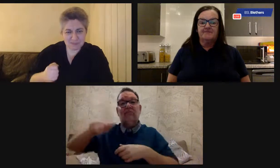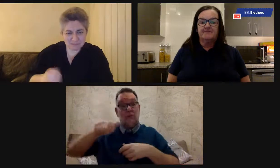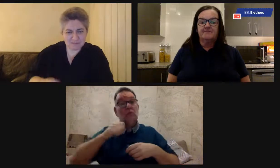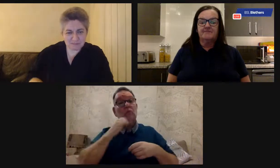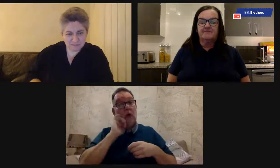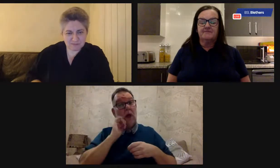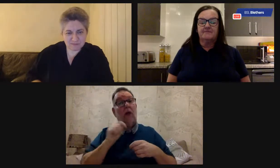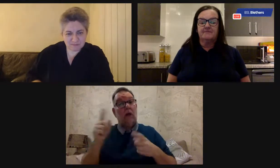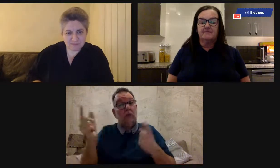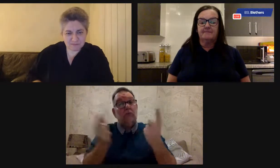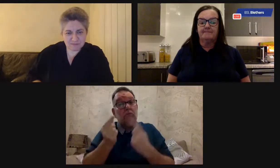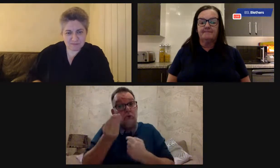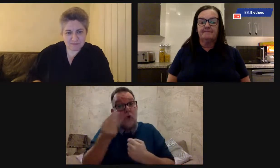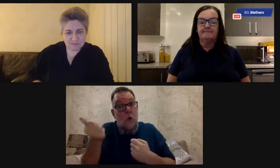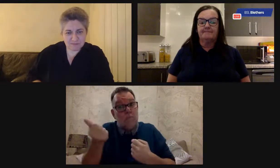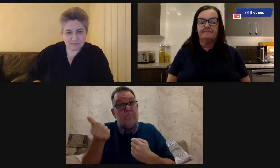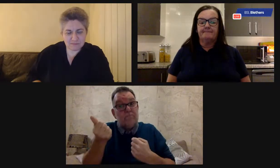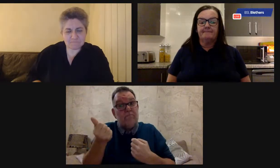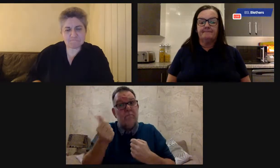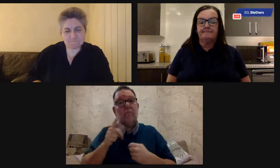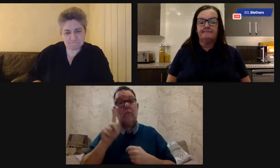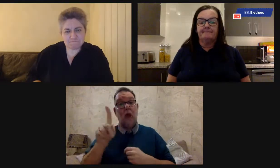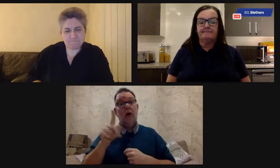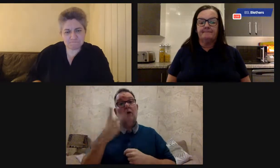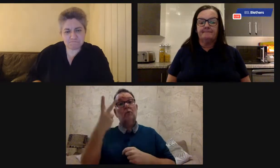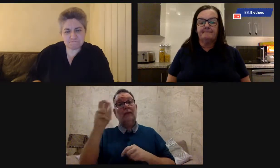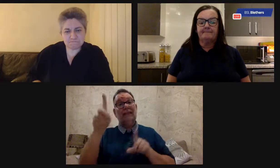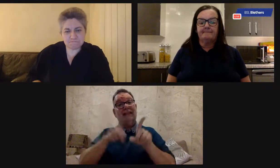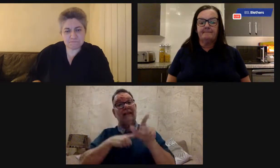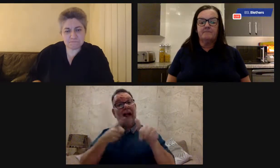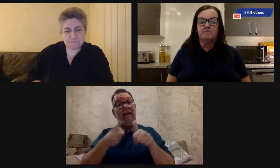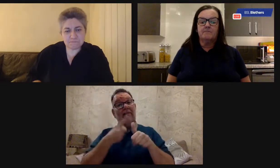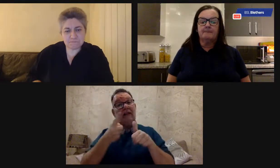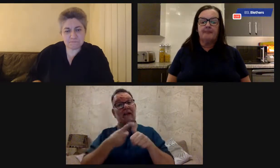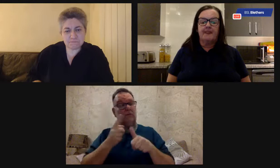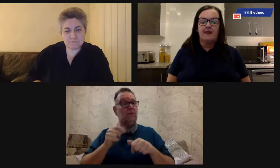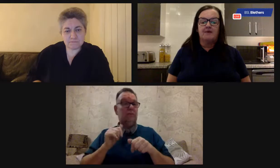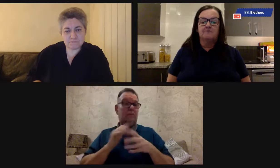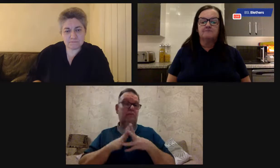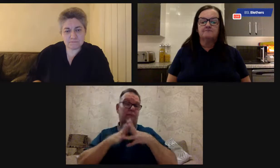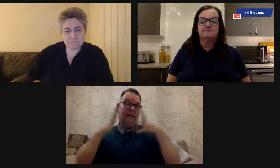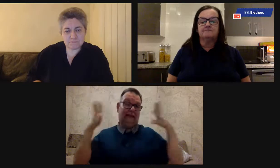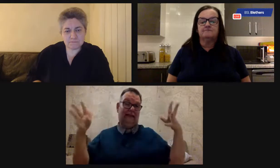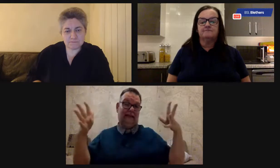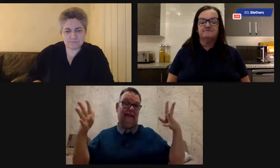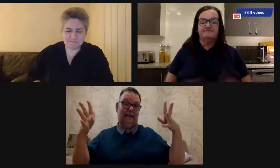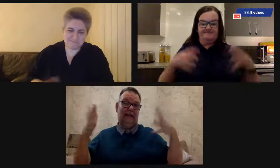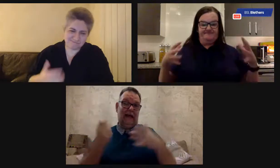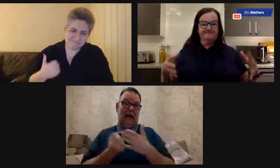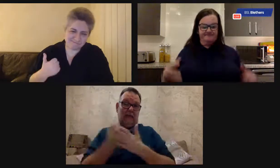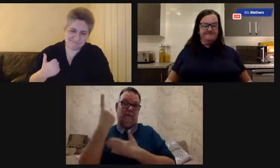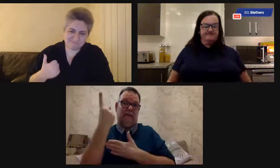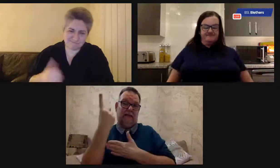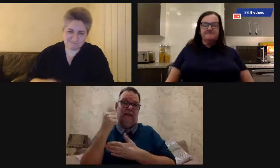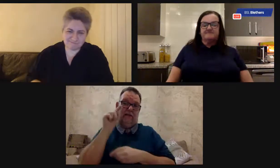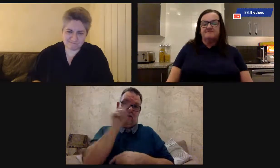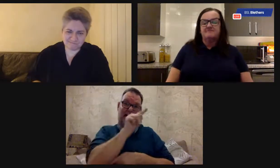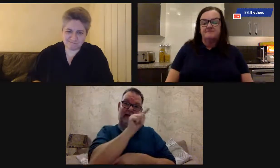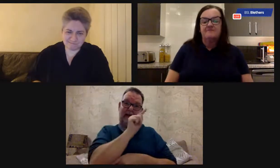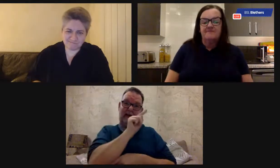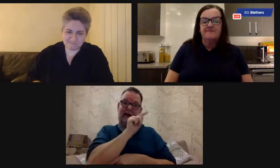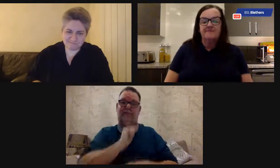doing is focusing on ourselves and look at our engagement. We definitely will be